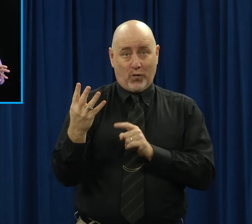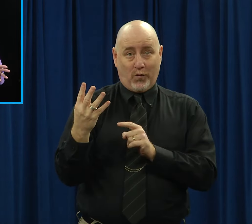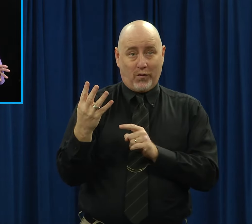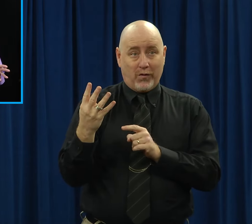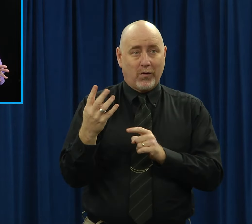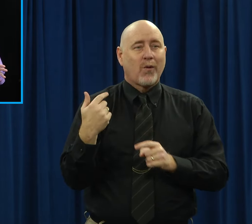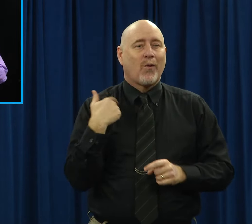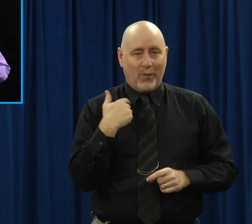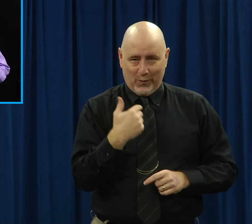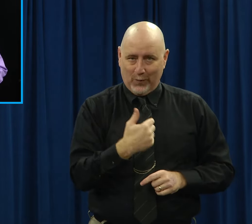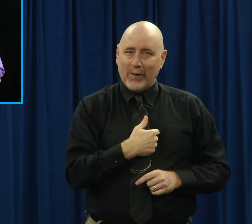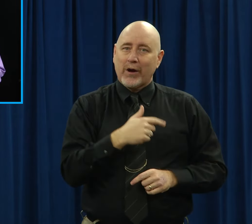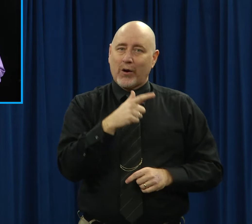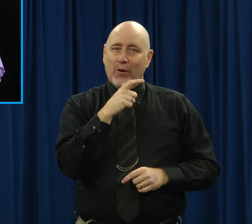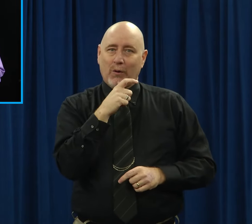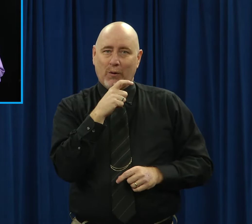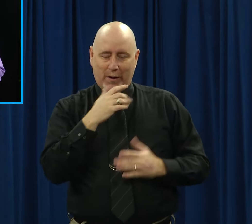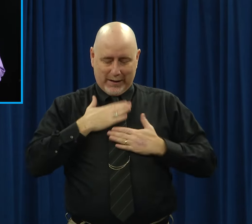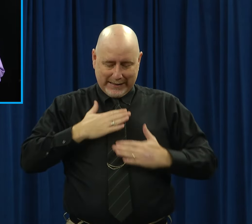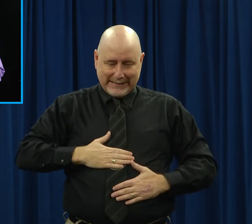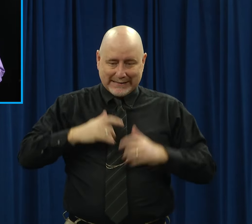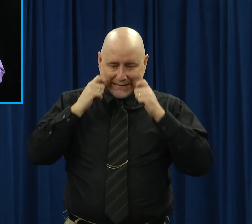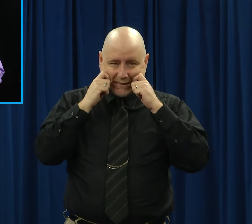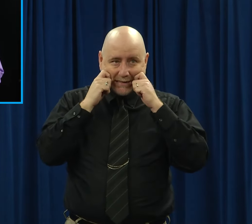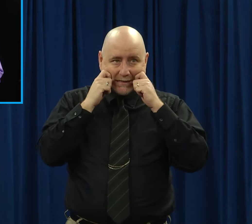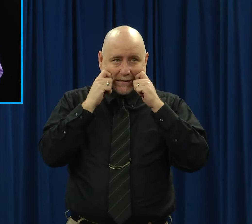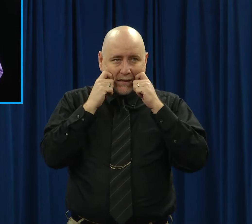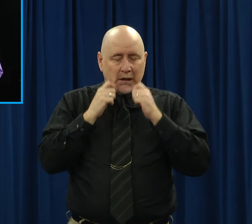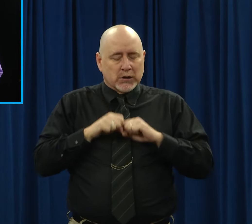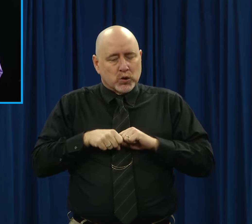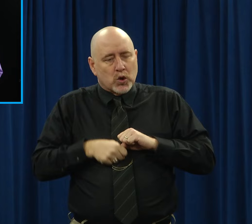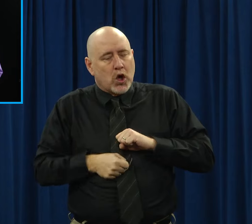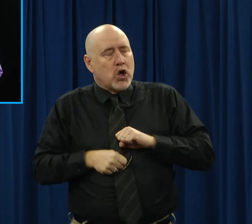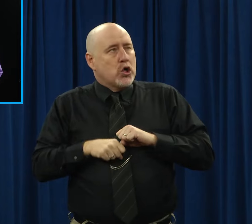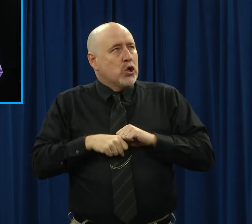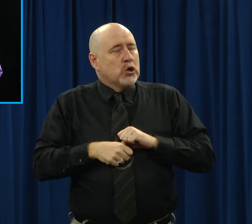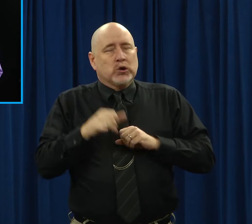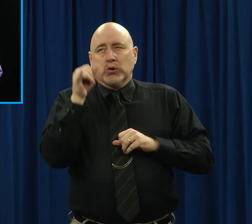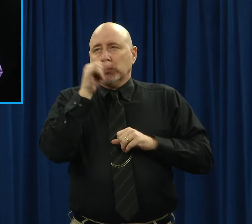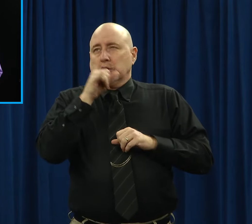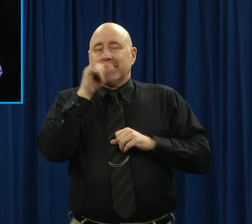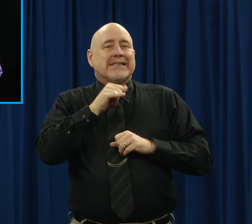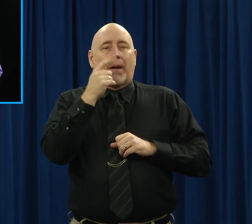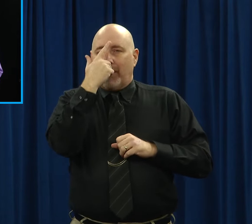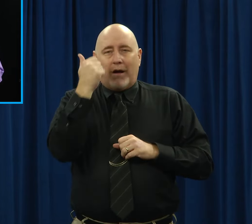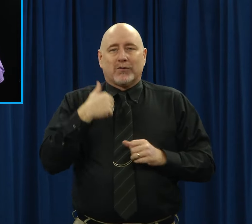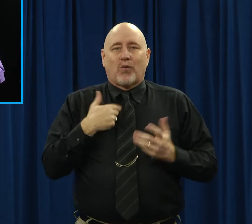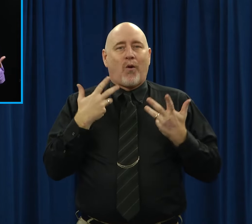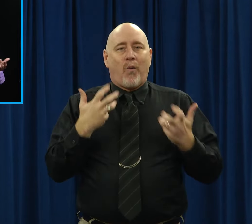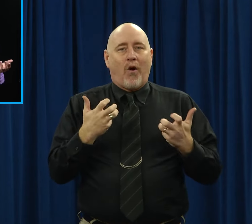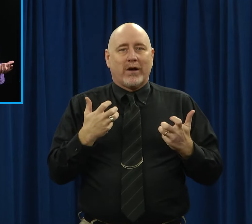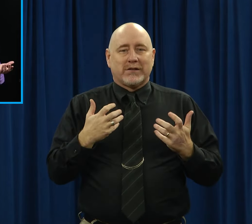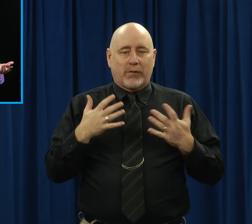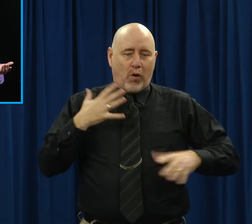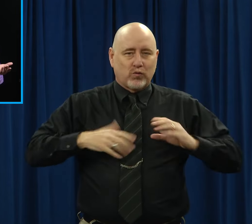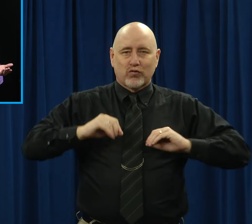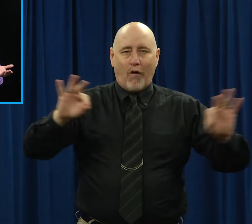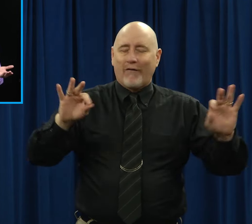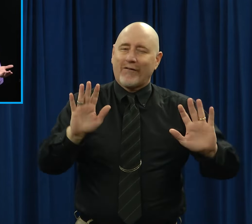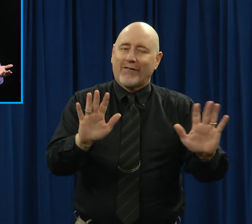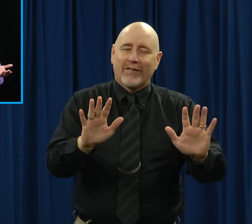body. Verse 4, for we who are in this tent groan, being burdened, not because we want to